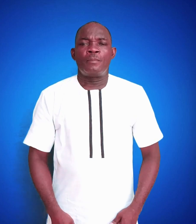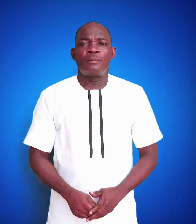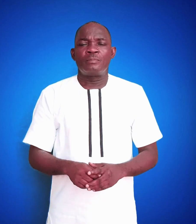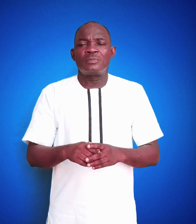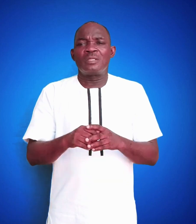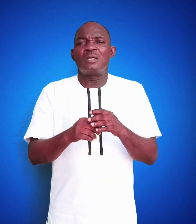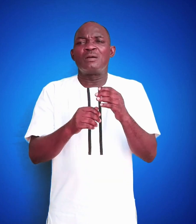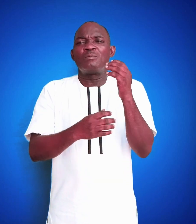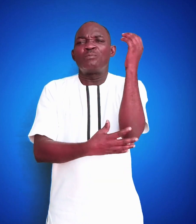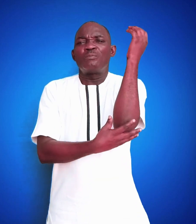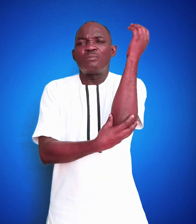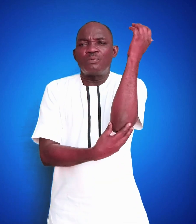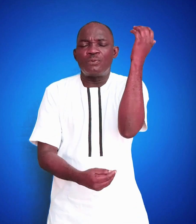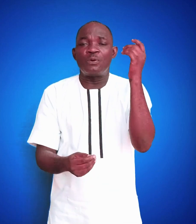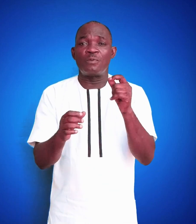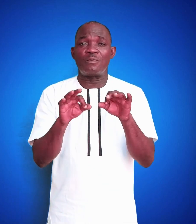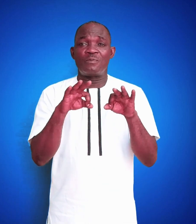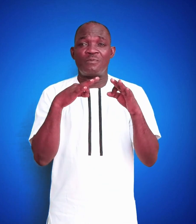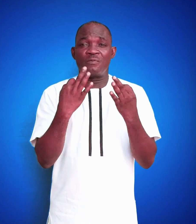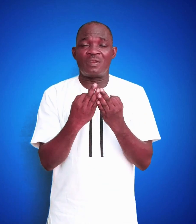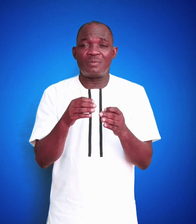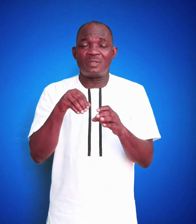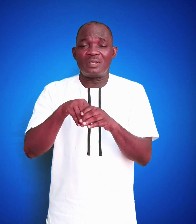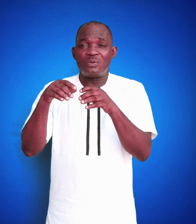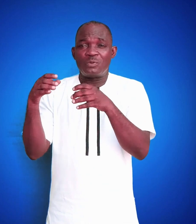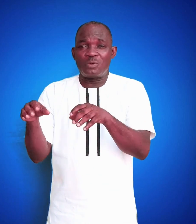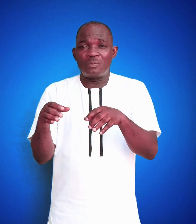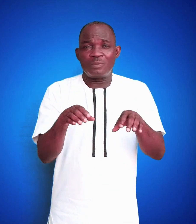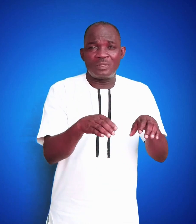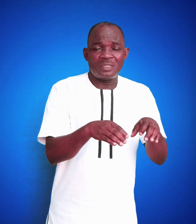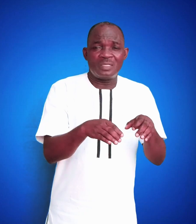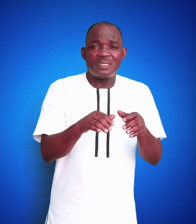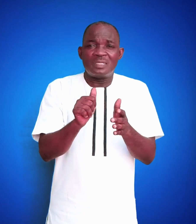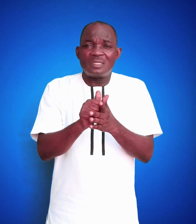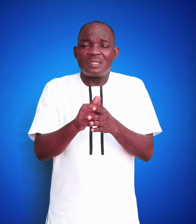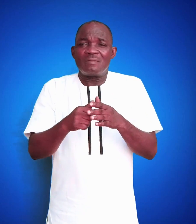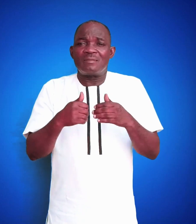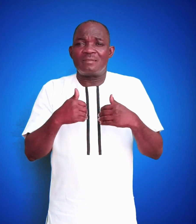The poorest households in the community which have